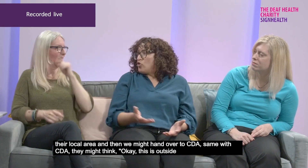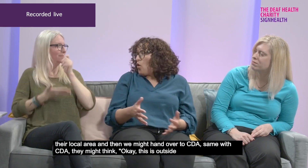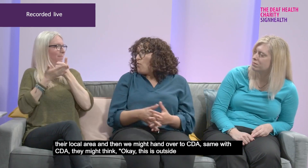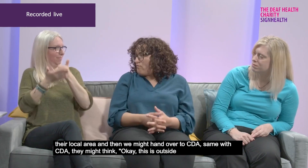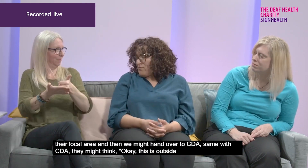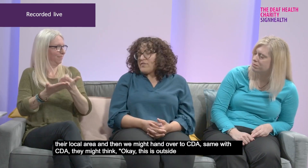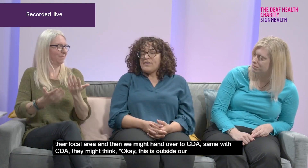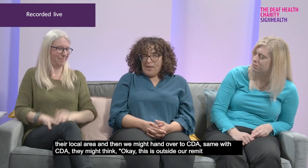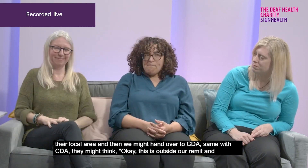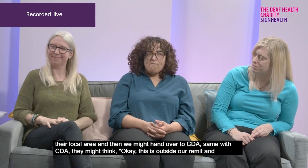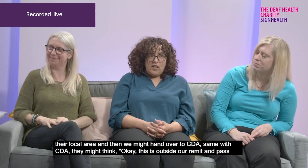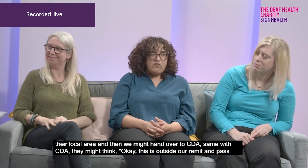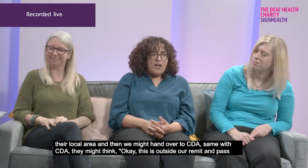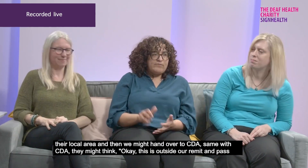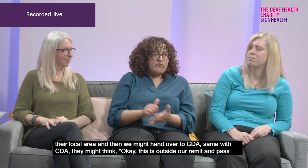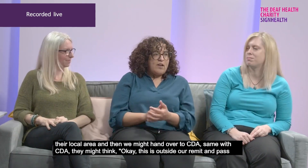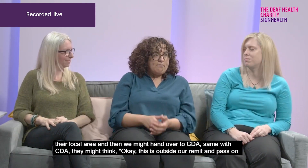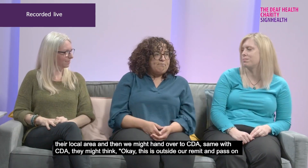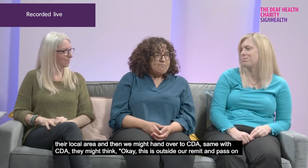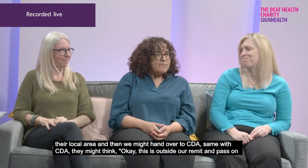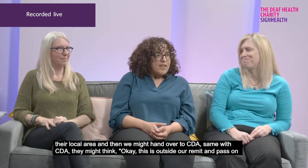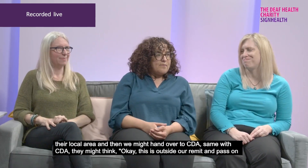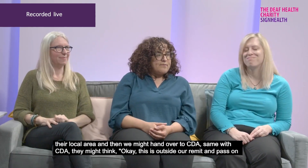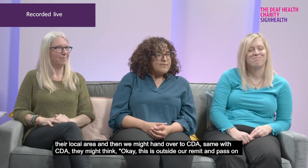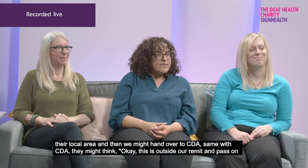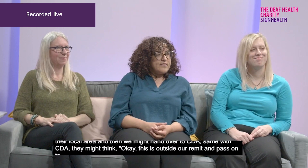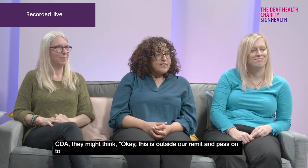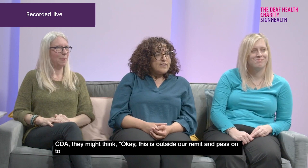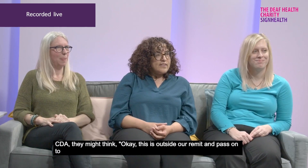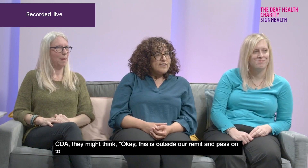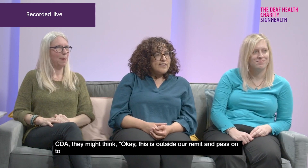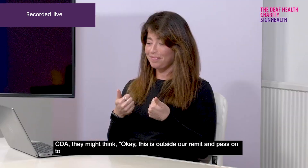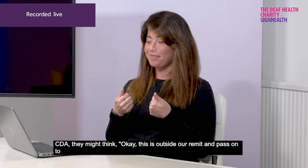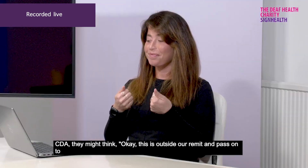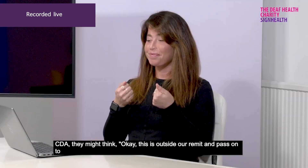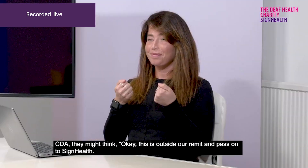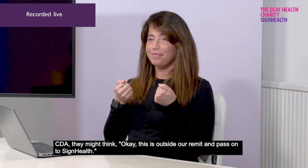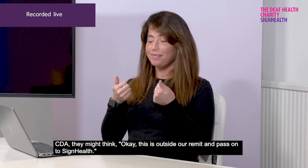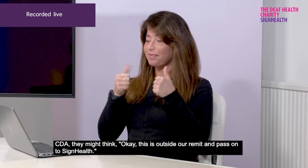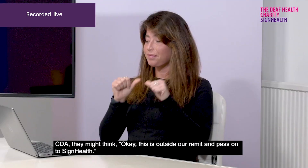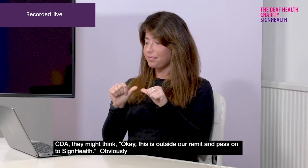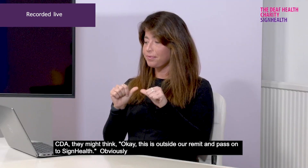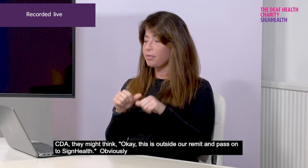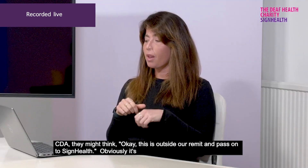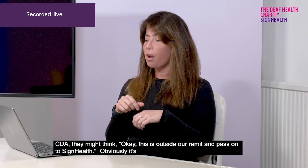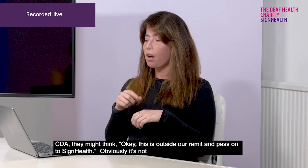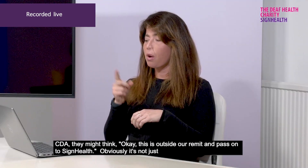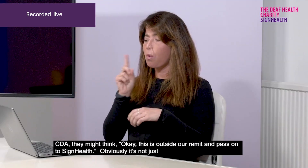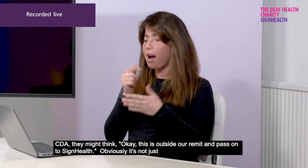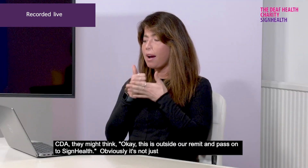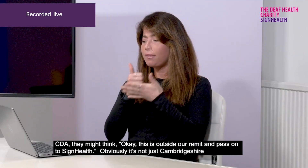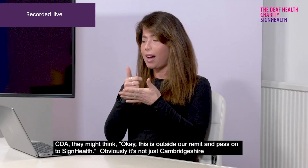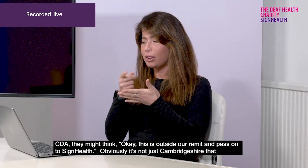think, okay, this is outside our remit, and pass on to SignHealth. Obviously, it's not just Cambridgeshire that SignHealth cover as